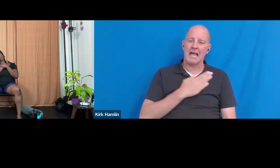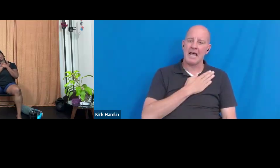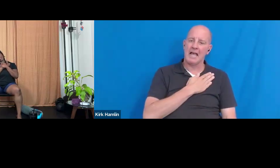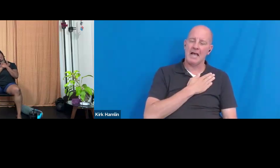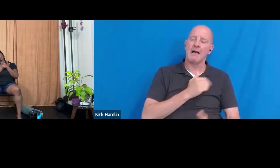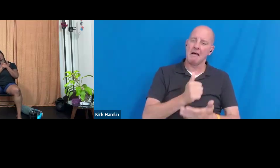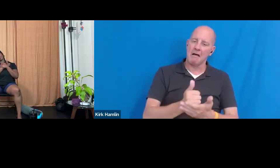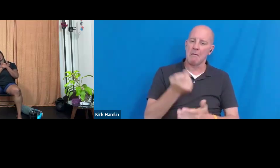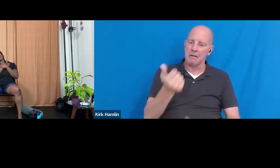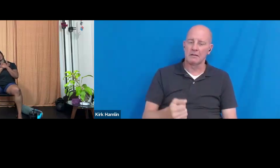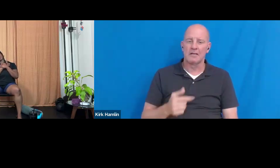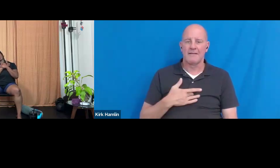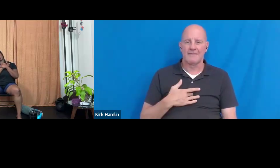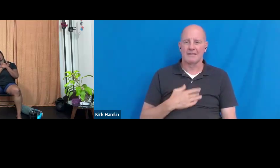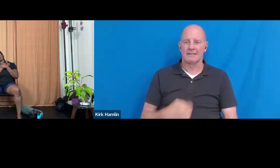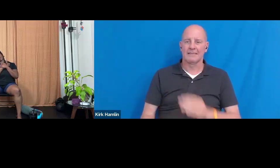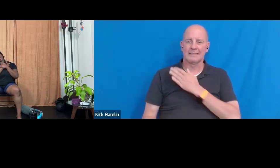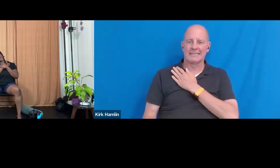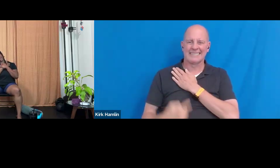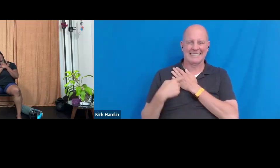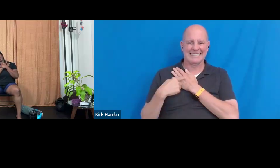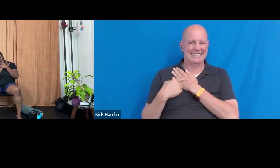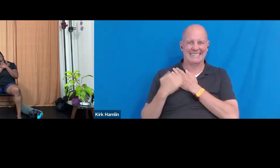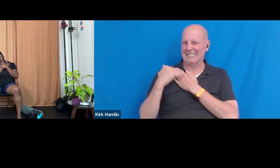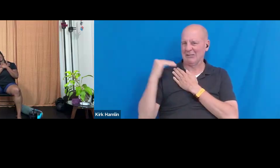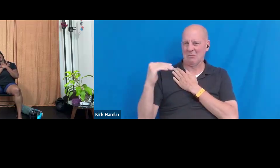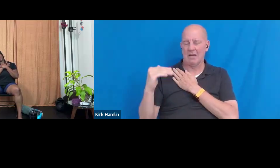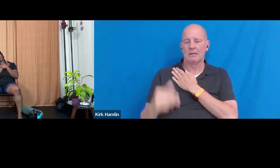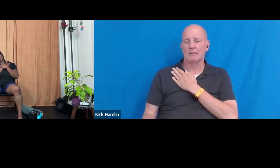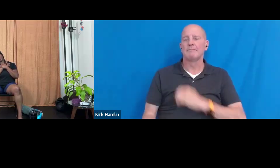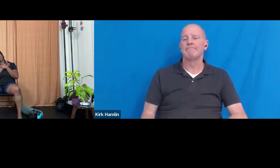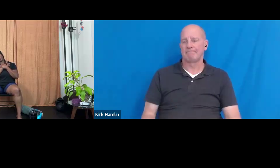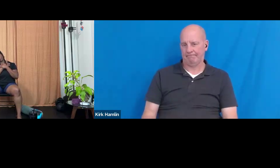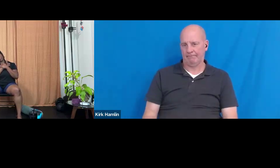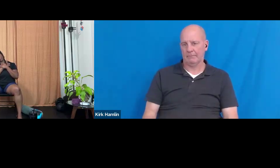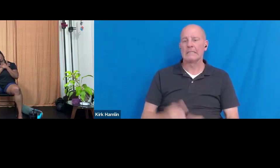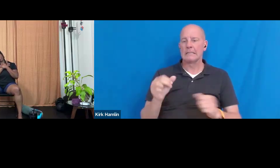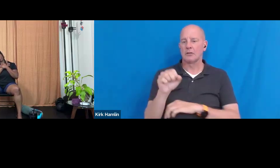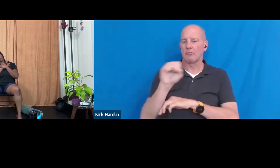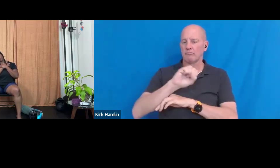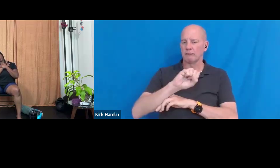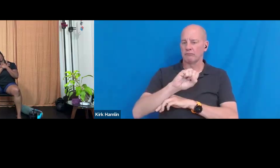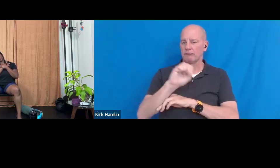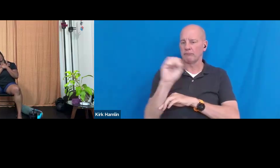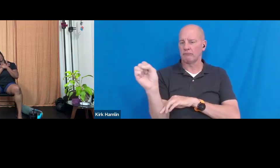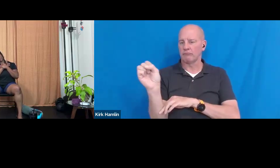So if you actually feel like it's too intense and you are doing the hands, release them.